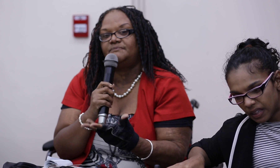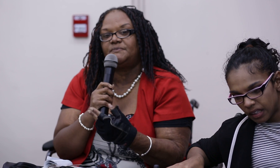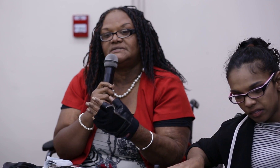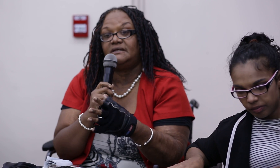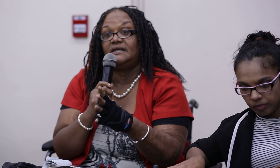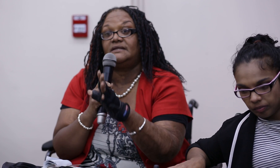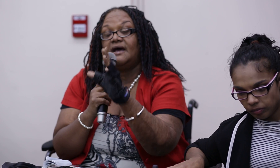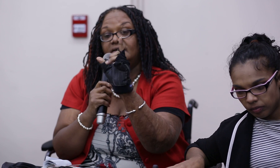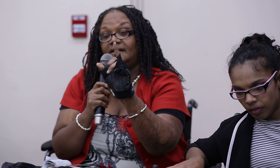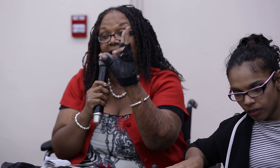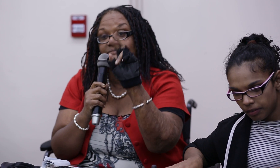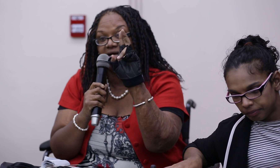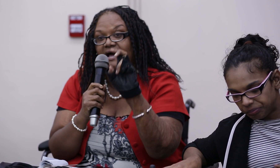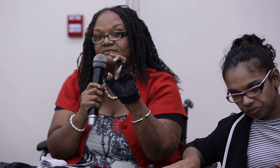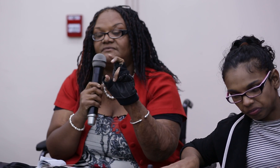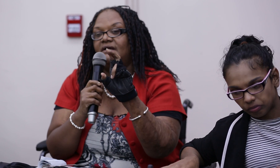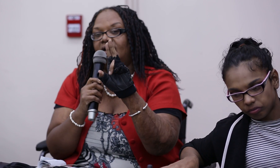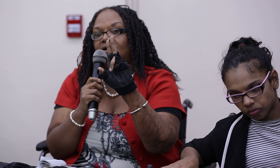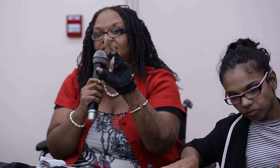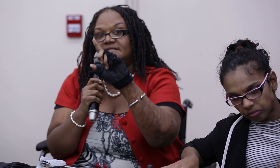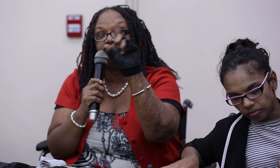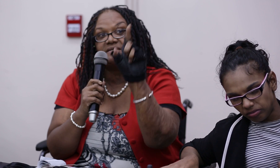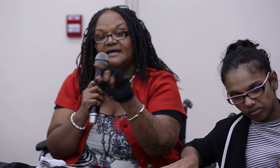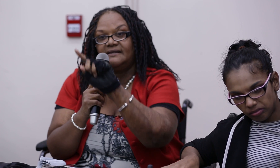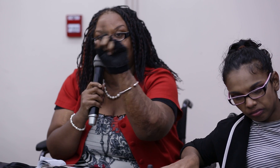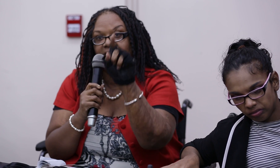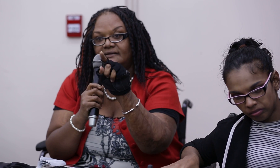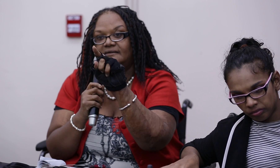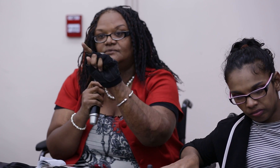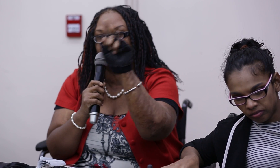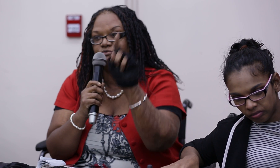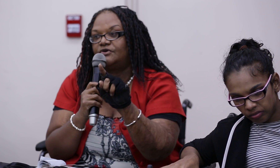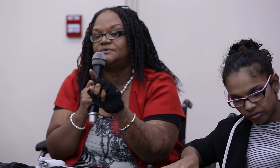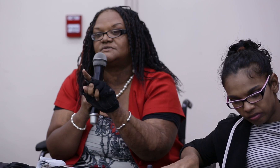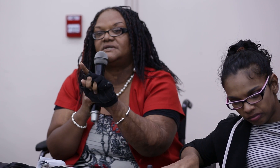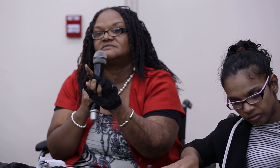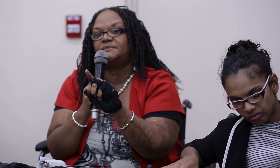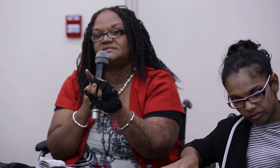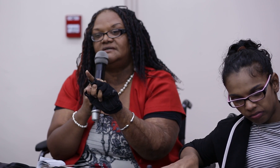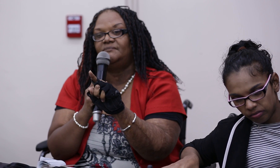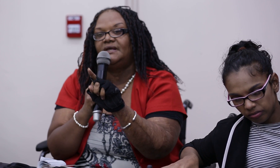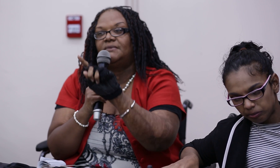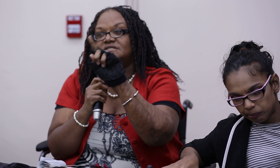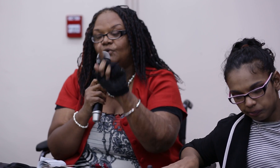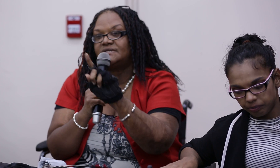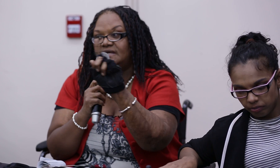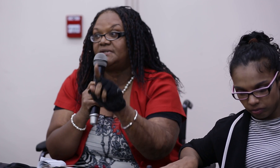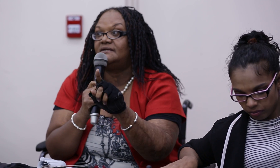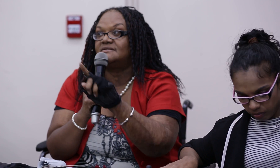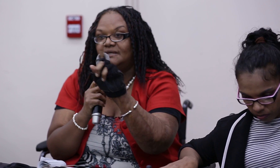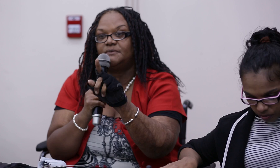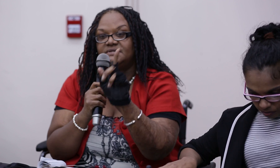other things that people, they claim to have. There's a big sign there, washroom for a person with a disability, but it's